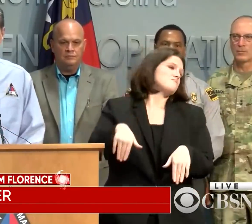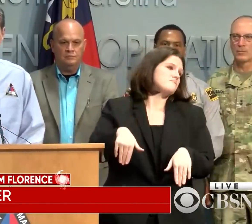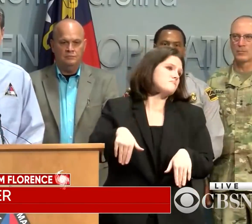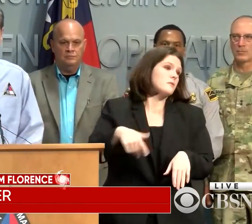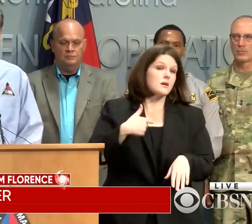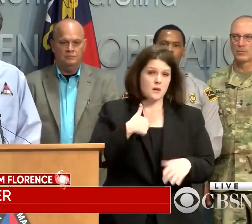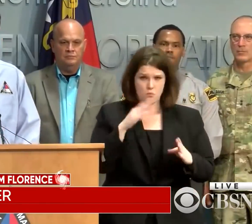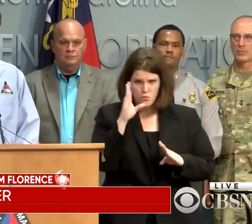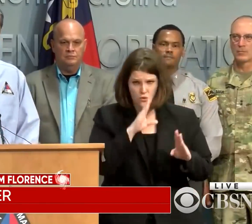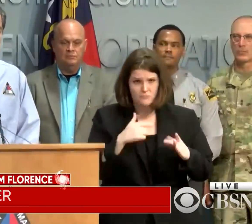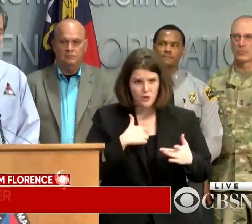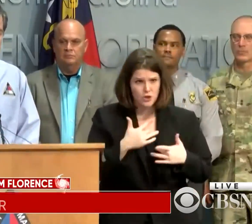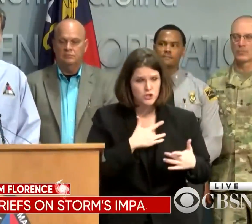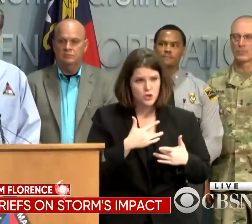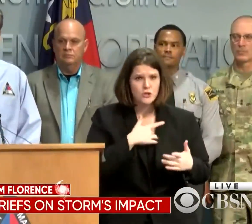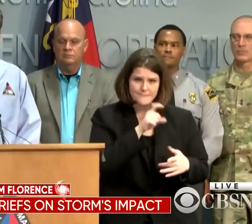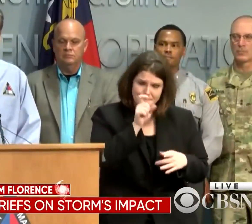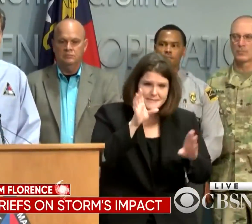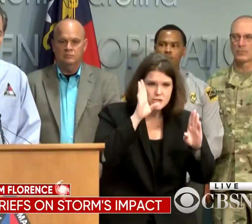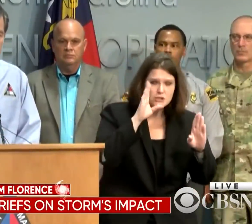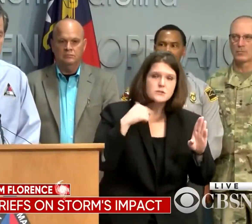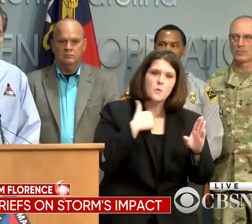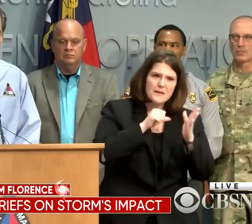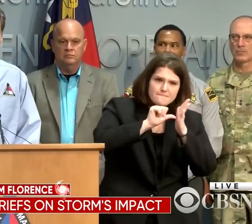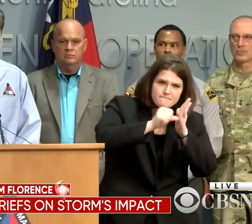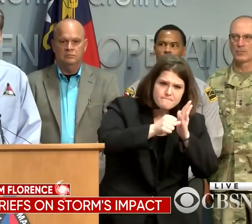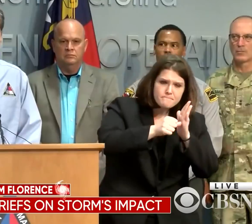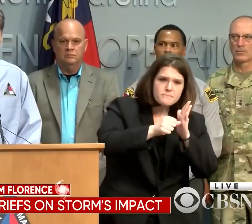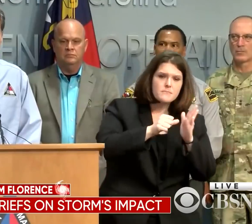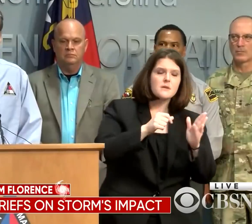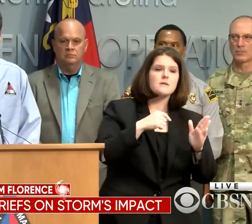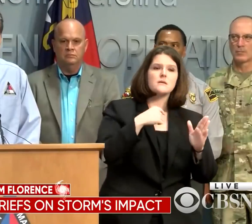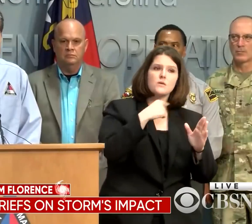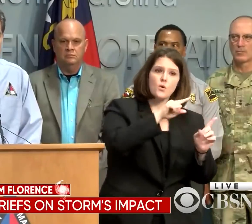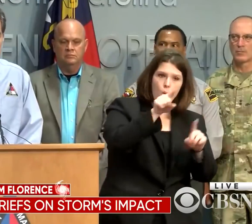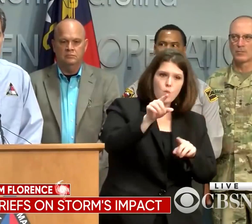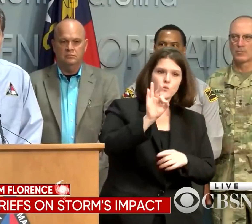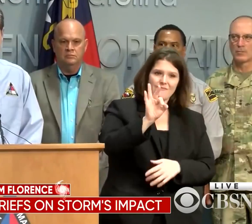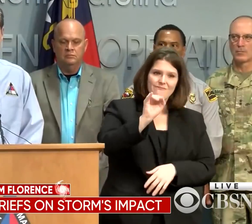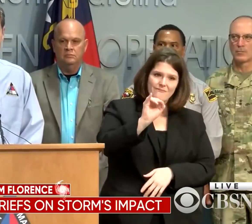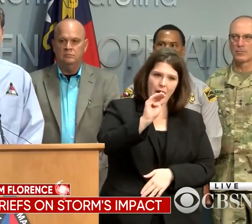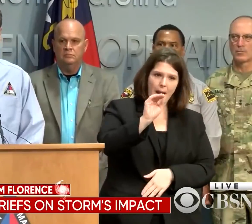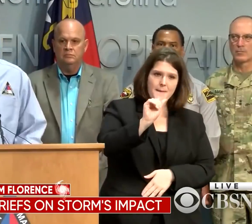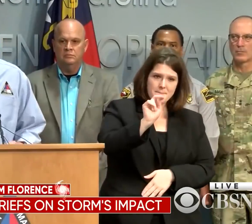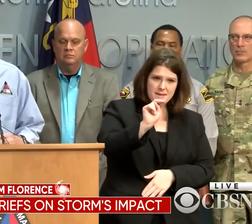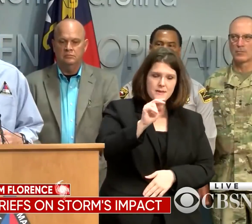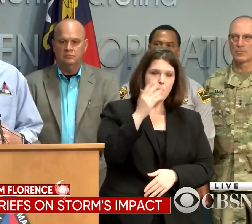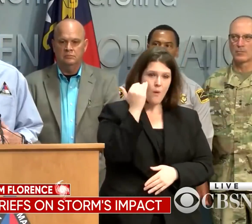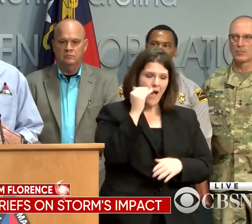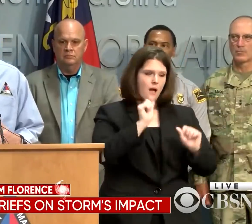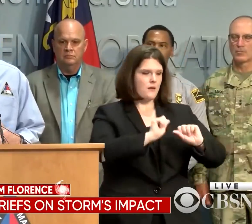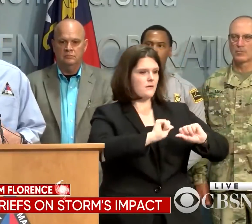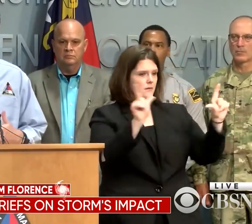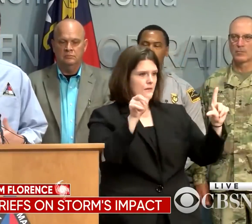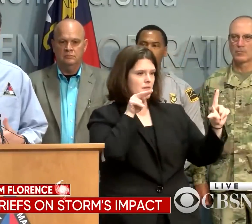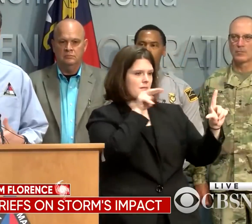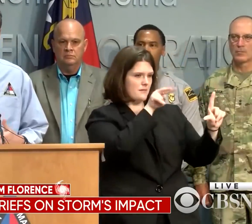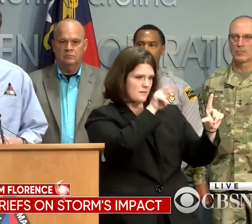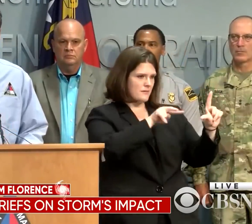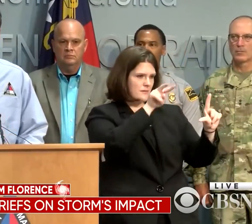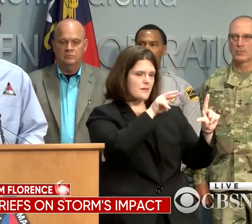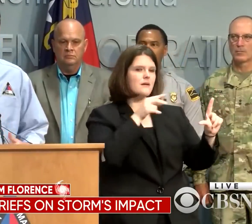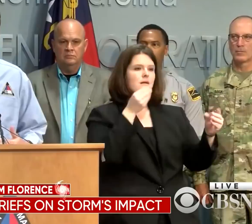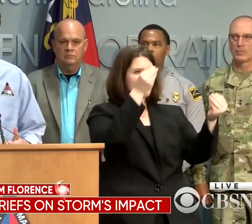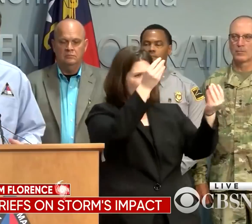real concern about that. So we are telling people to go to the Fiman map to look, to be